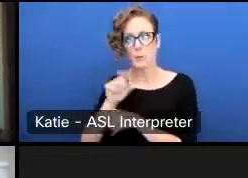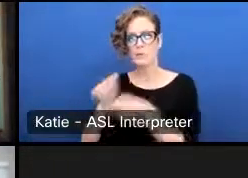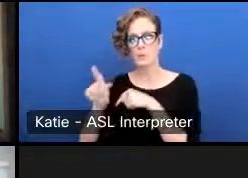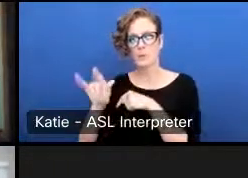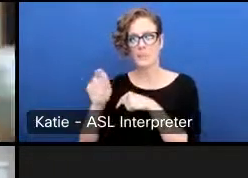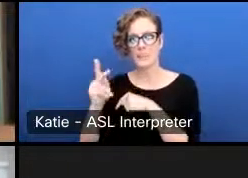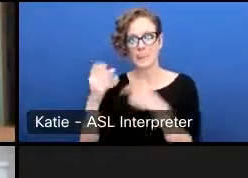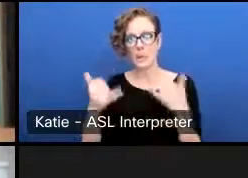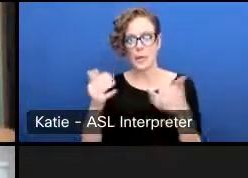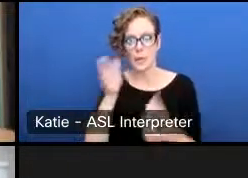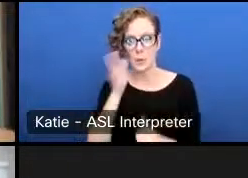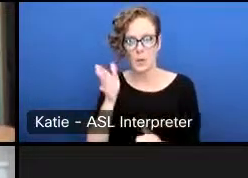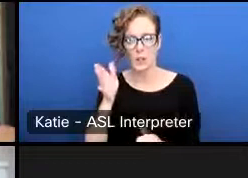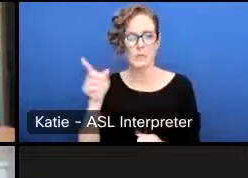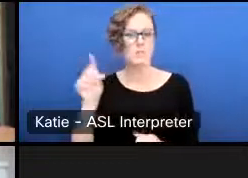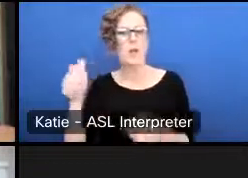And then I know,